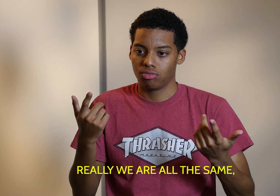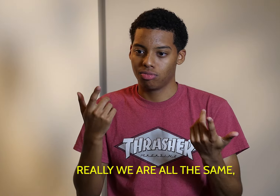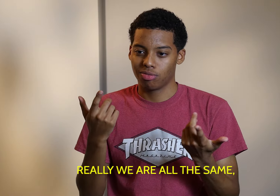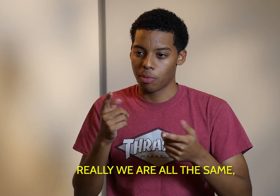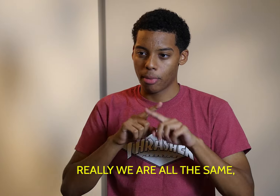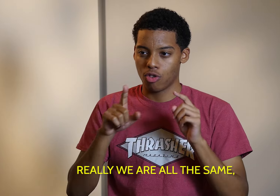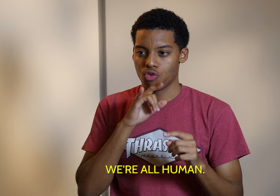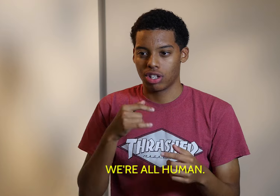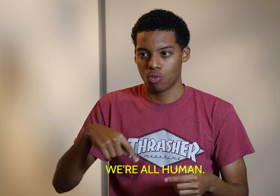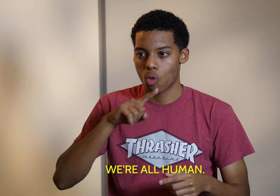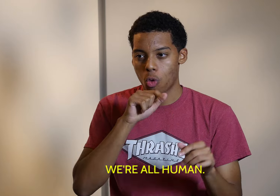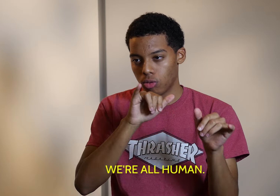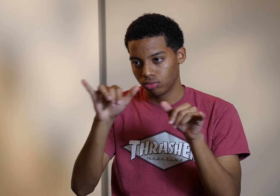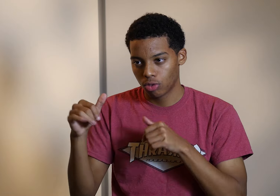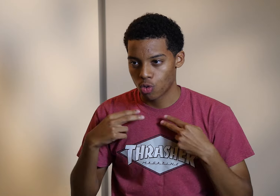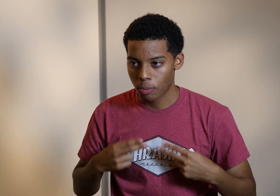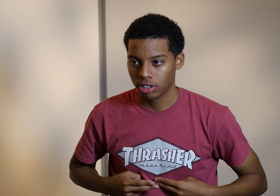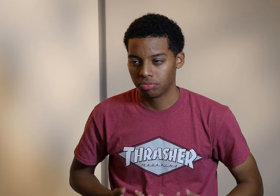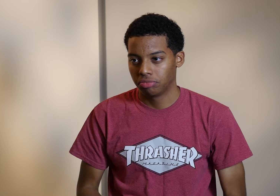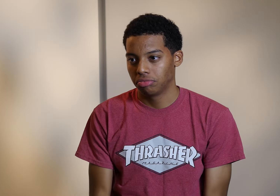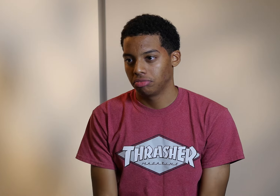Really, we're all the same. We're all human.